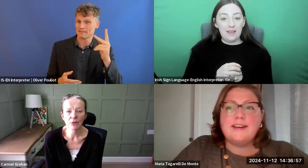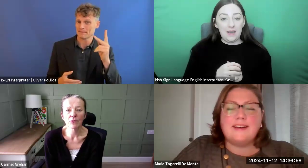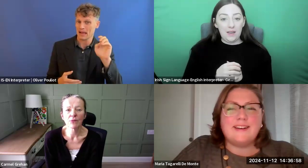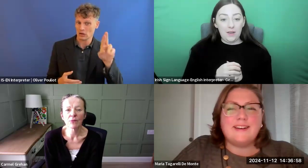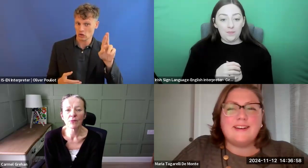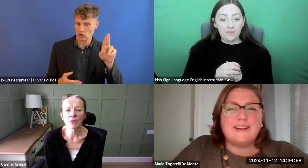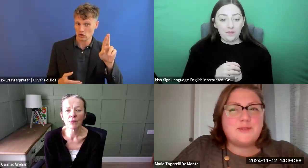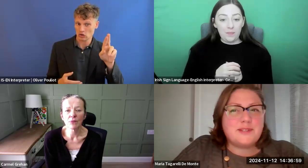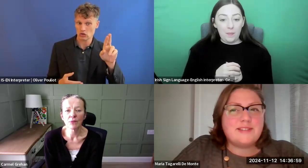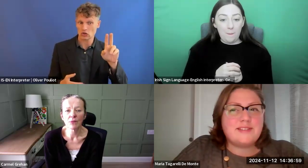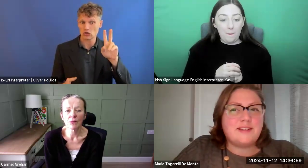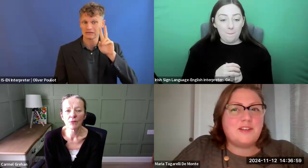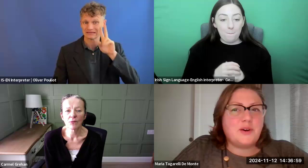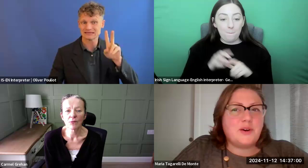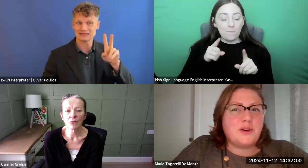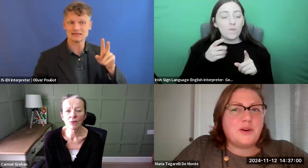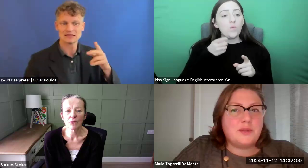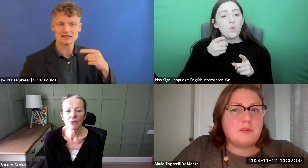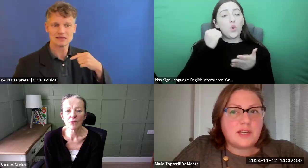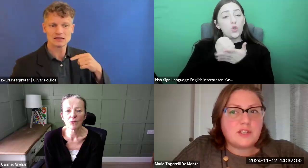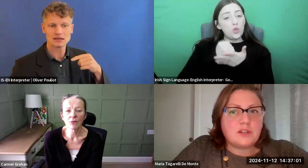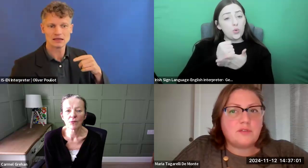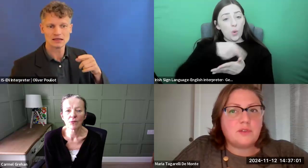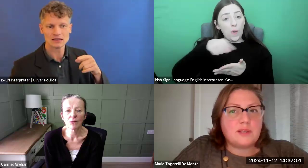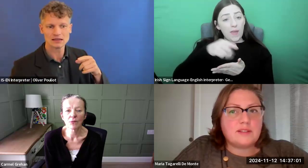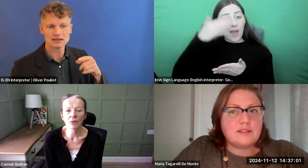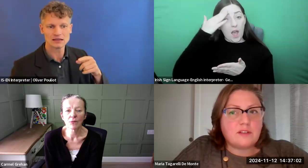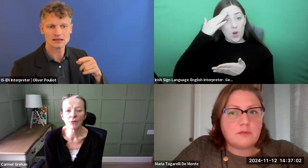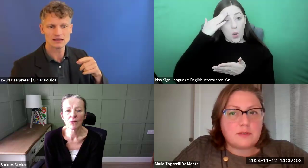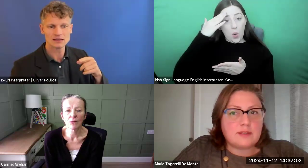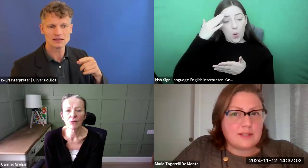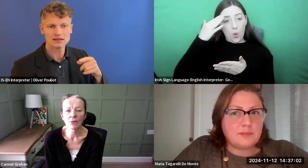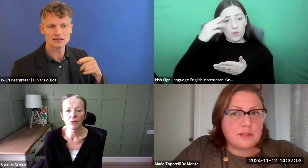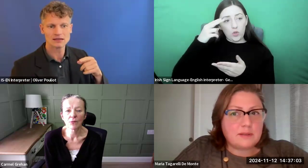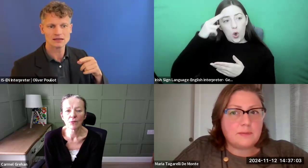there she is, do students know their appreciation